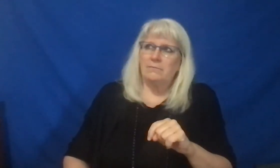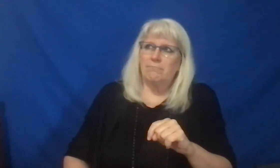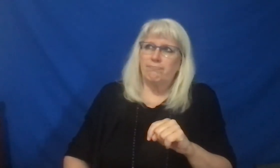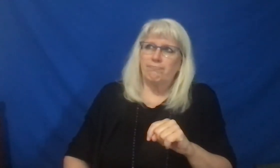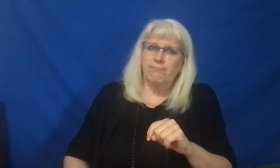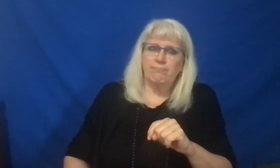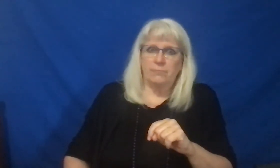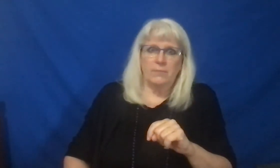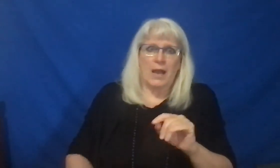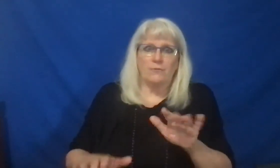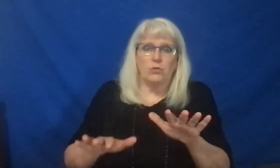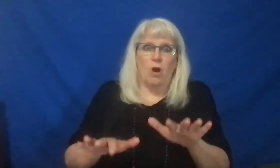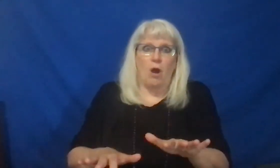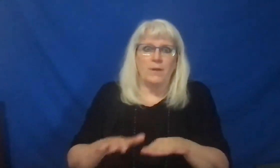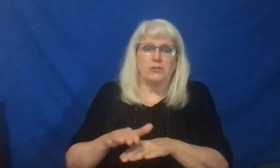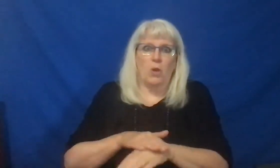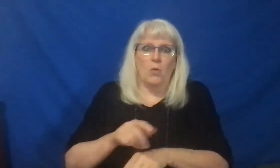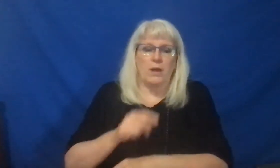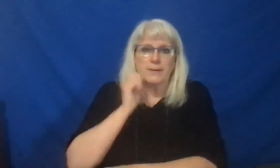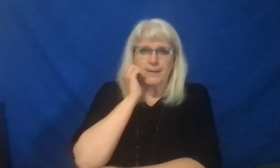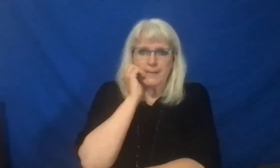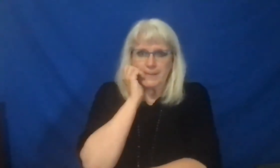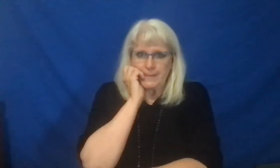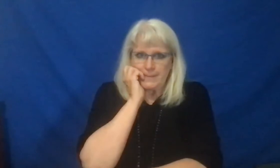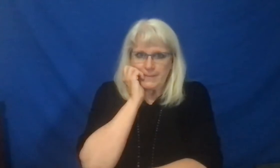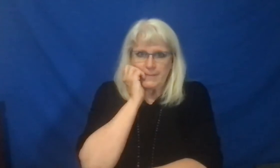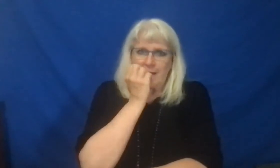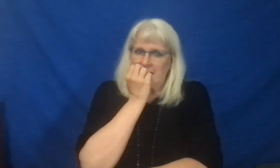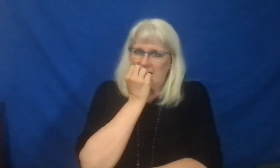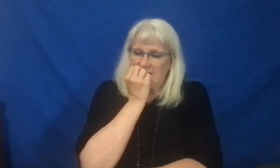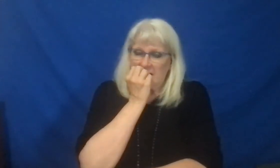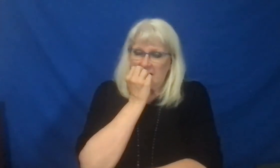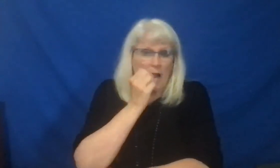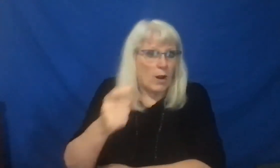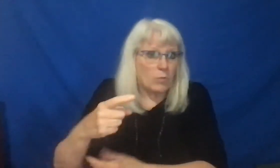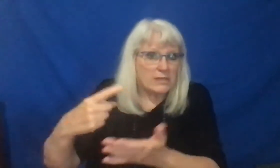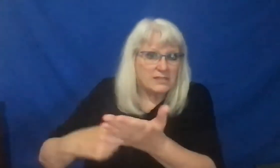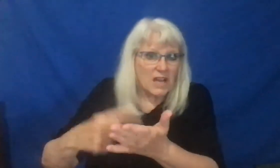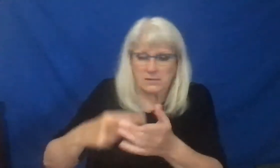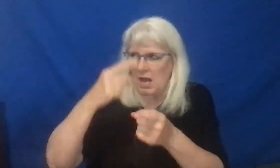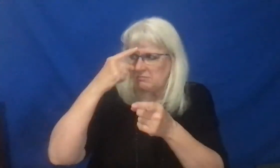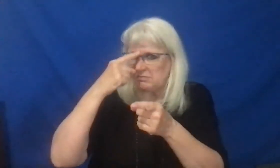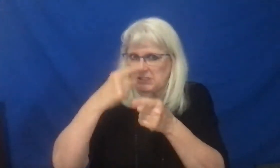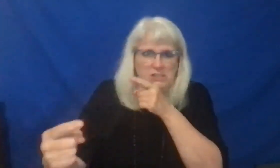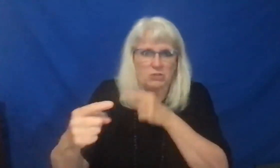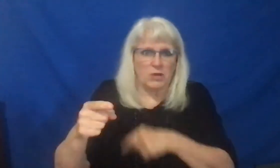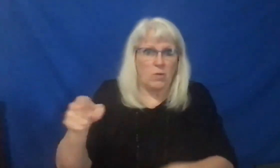that that when they came up, I really strongly disagreed with them. And but it didn't matter,